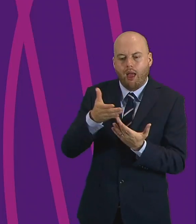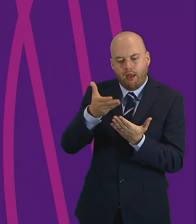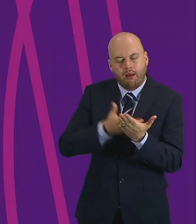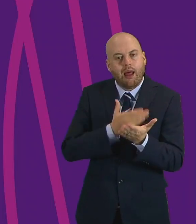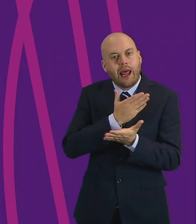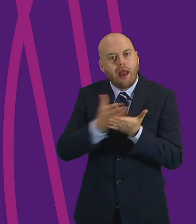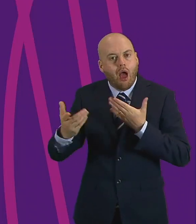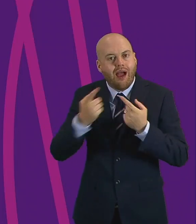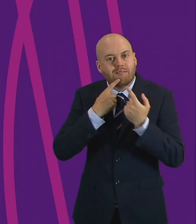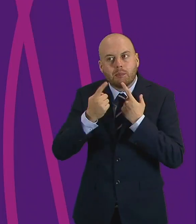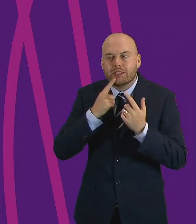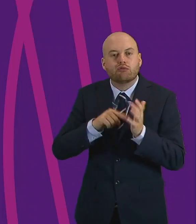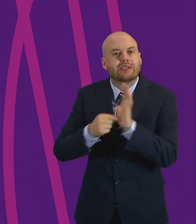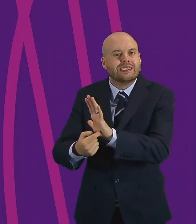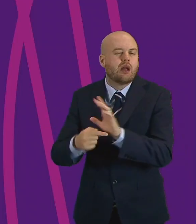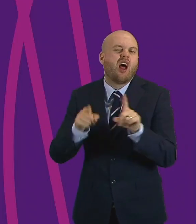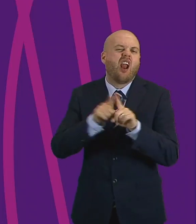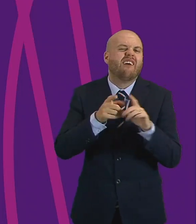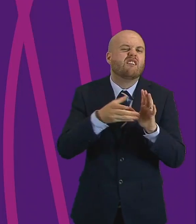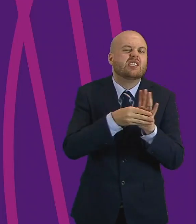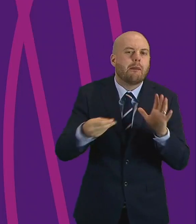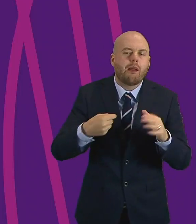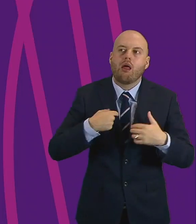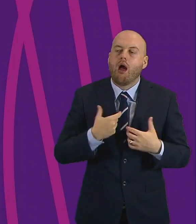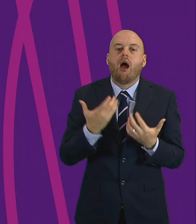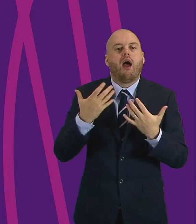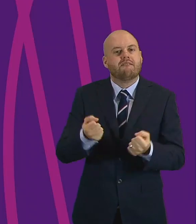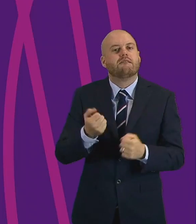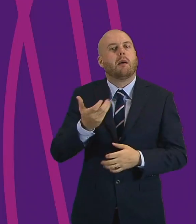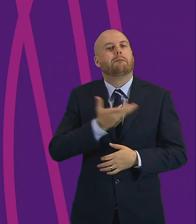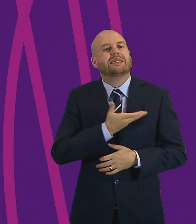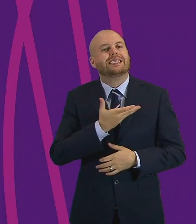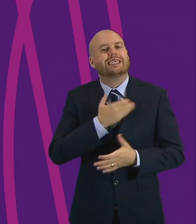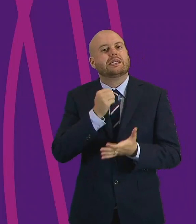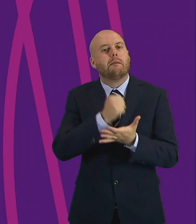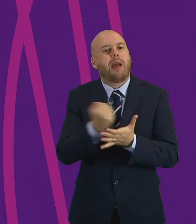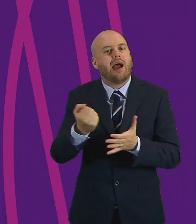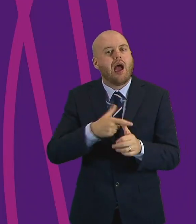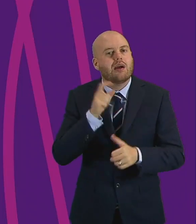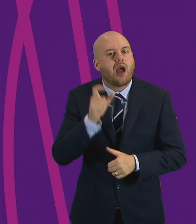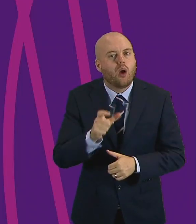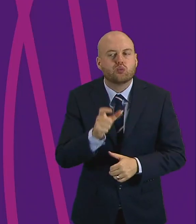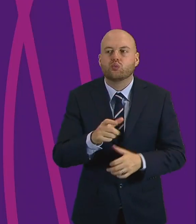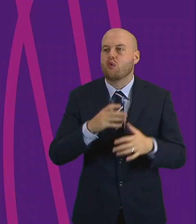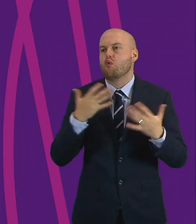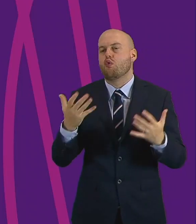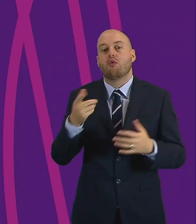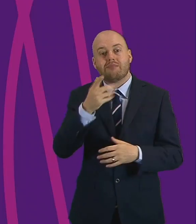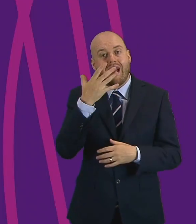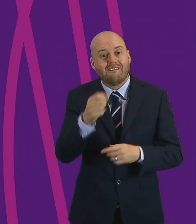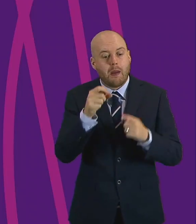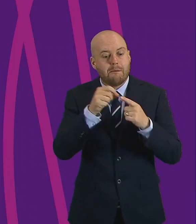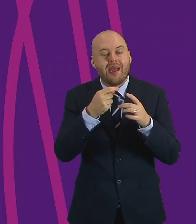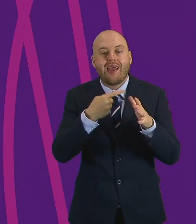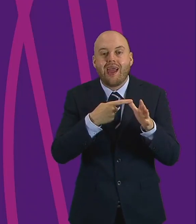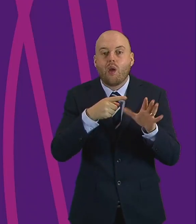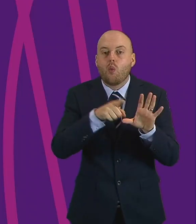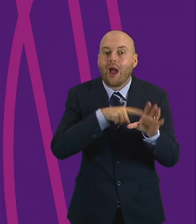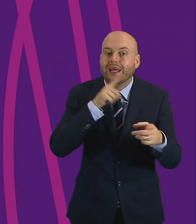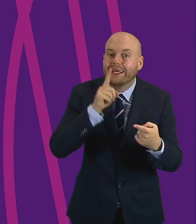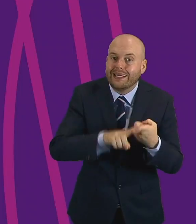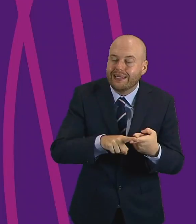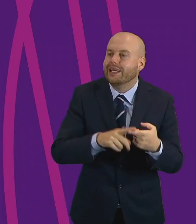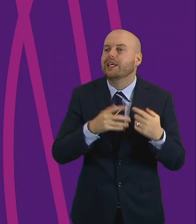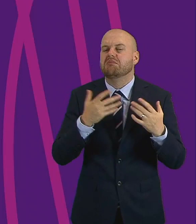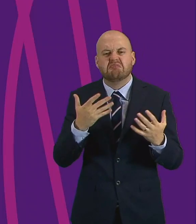bank account or not having employees paid through PAYE, but we know that there have been cases of attempted fraud around grants in the